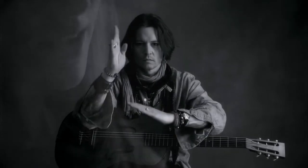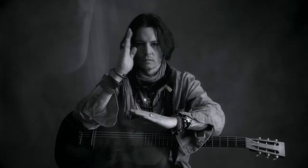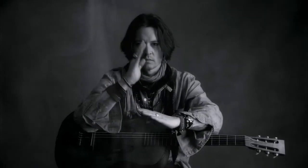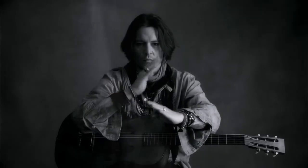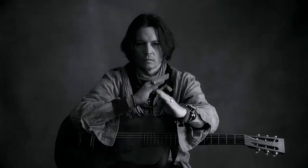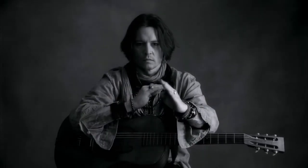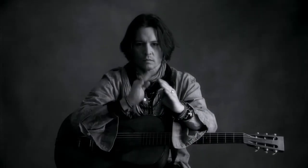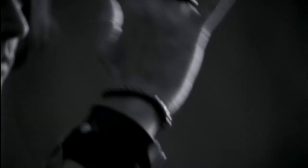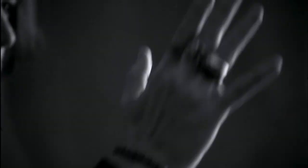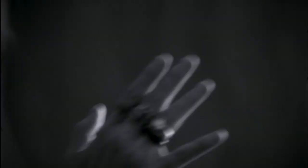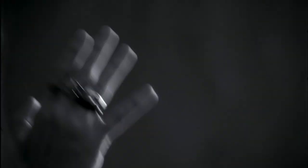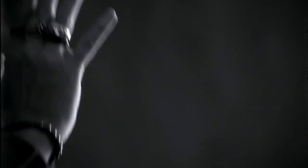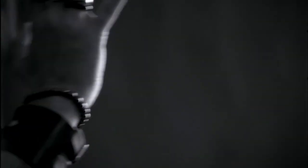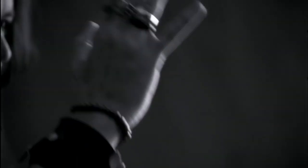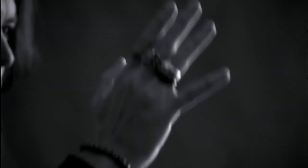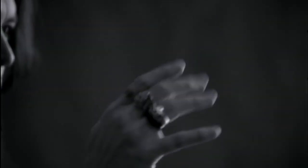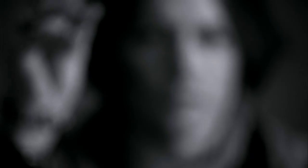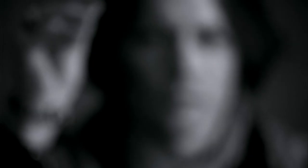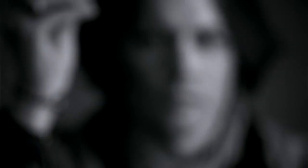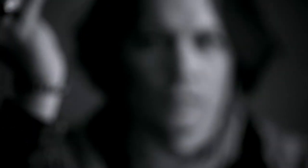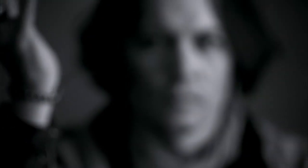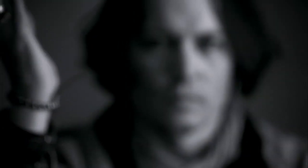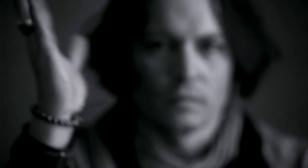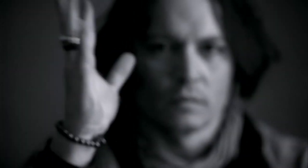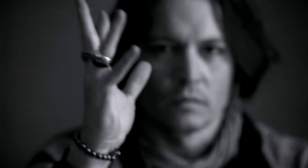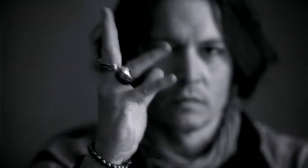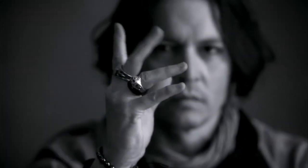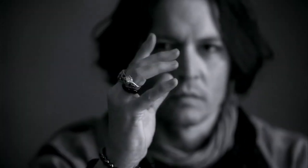I know that someday soon the sun is gonna shine,